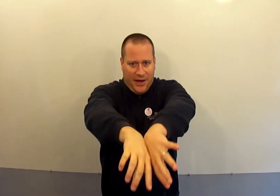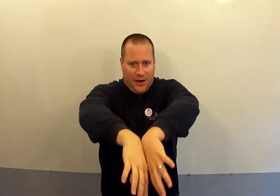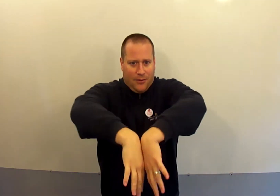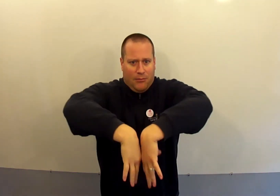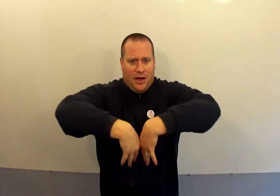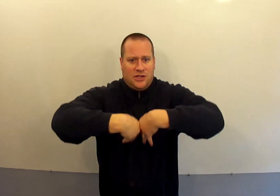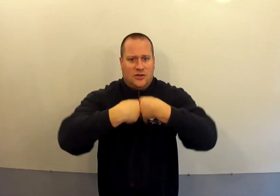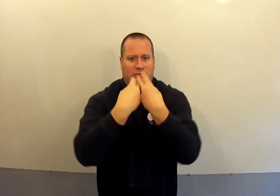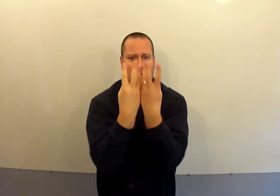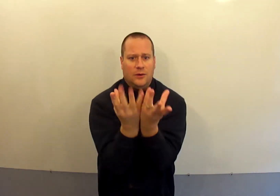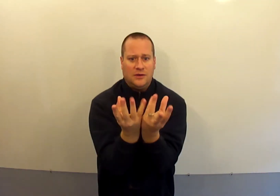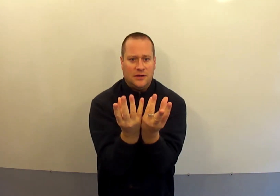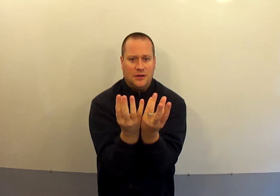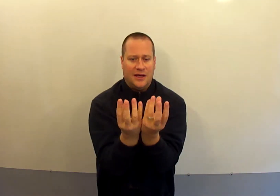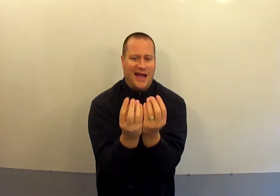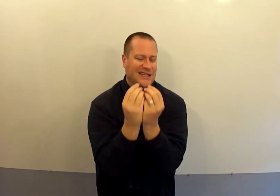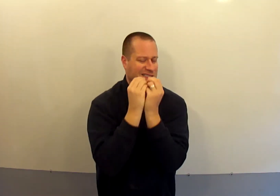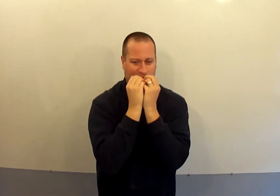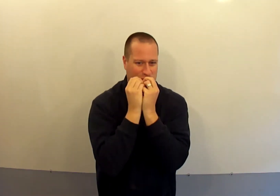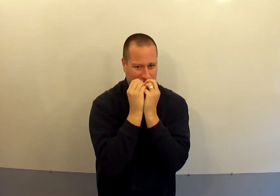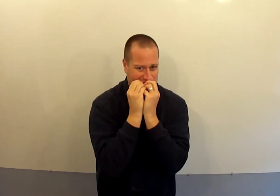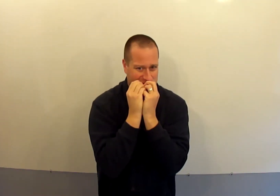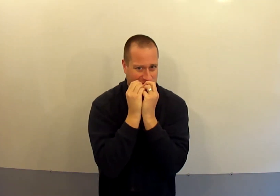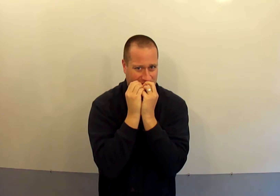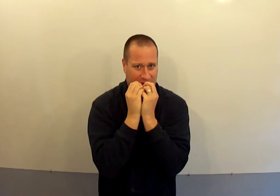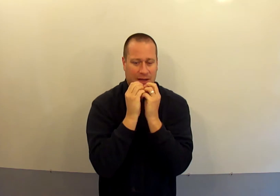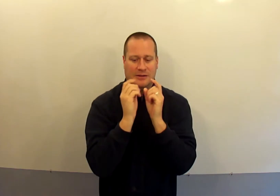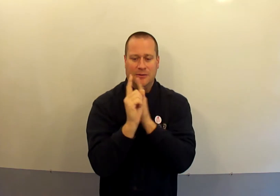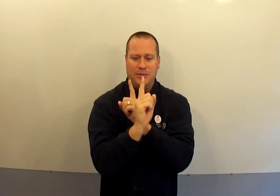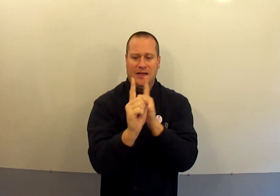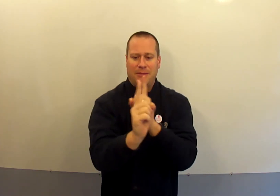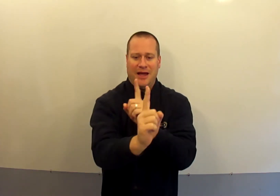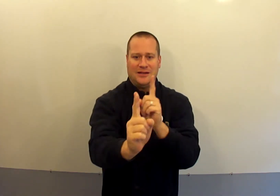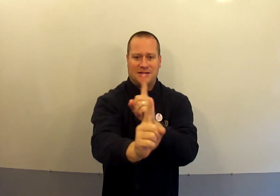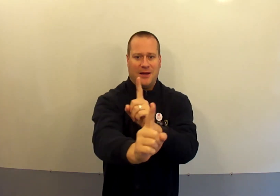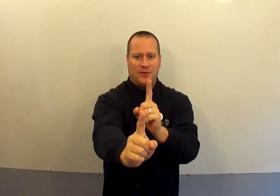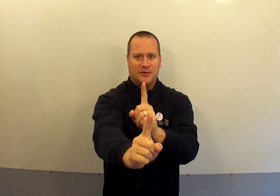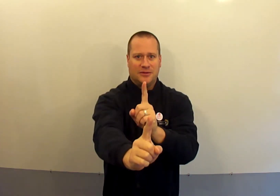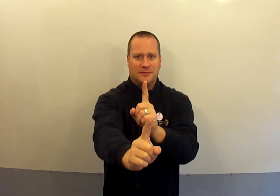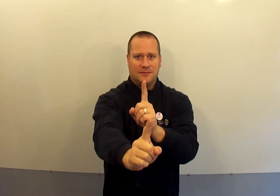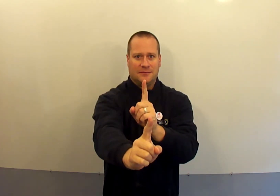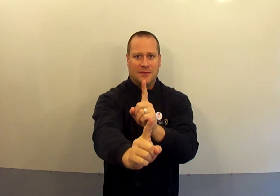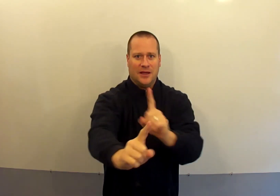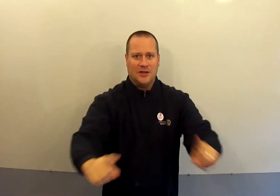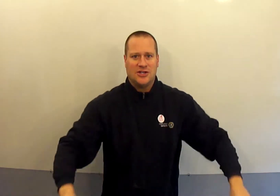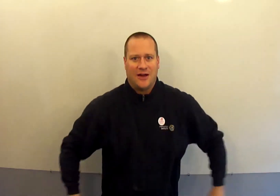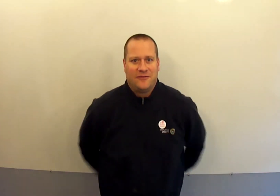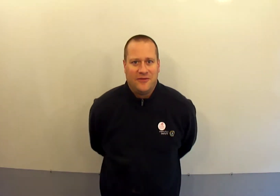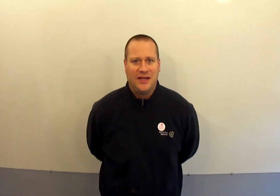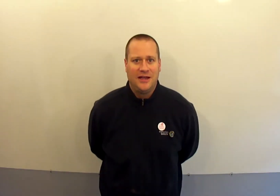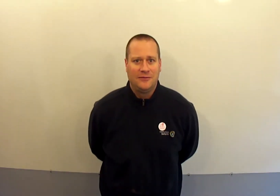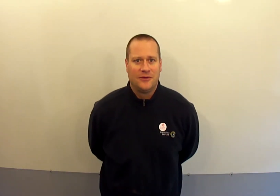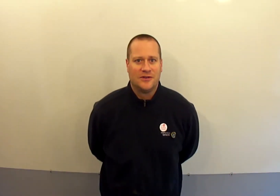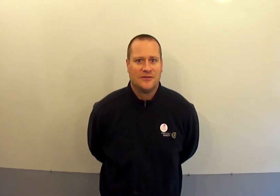bear much fruit, and so prove to be my disciples. John 15, verses 5